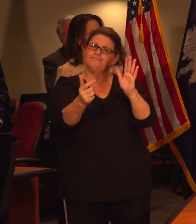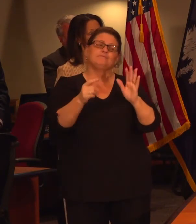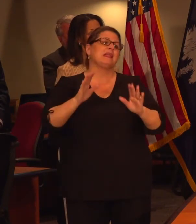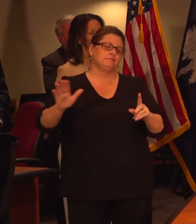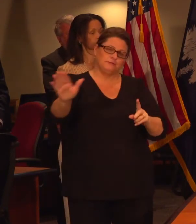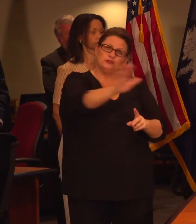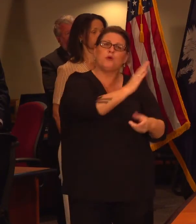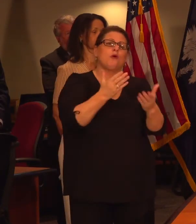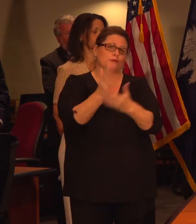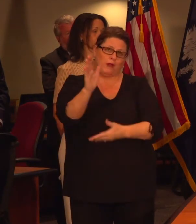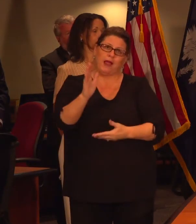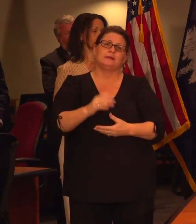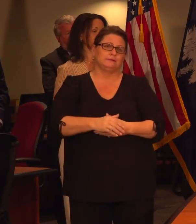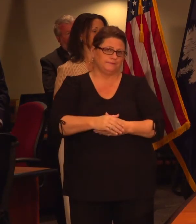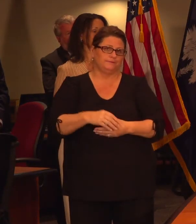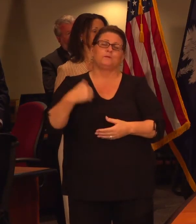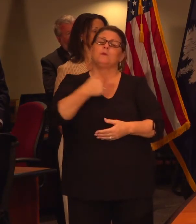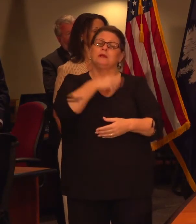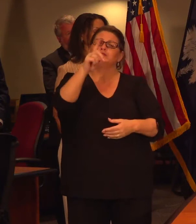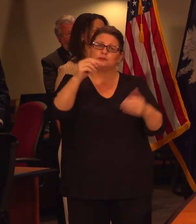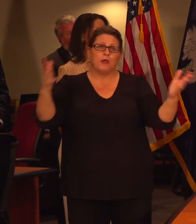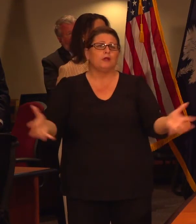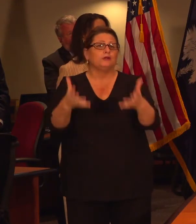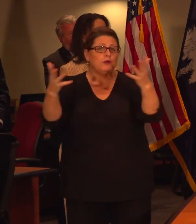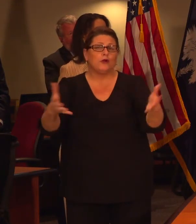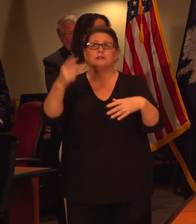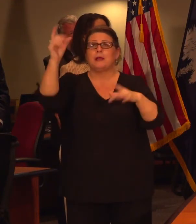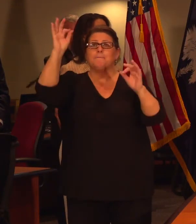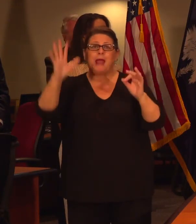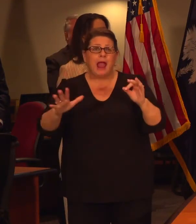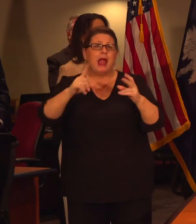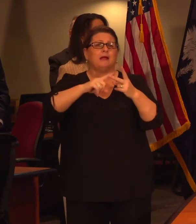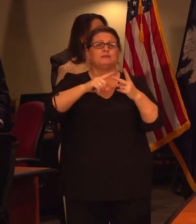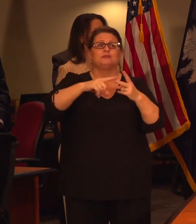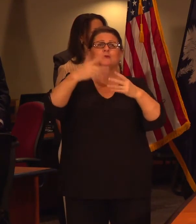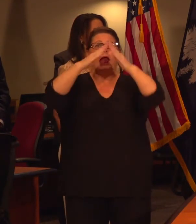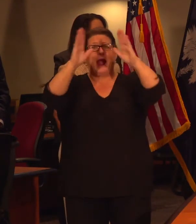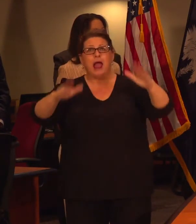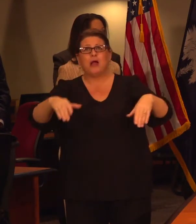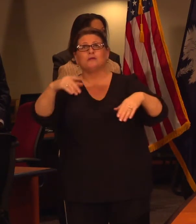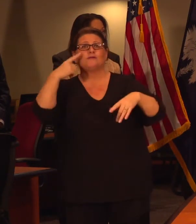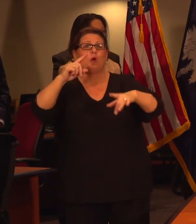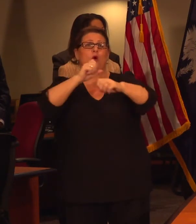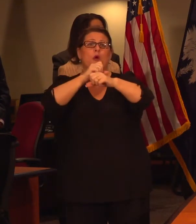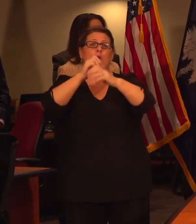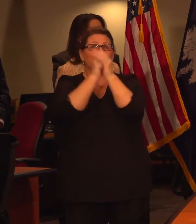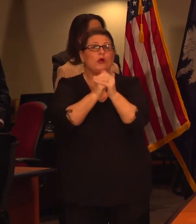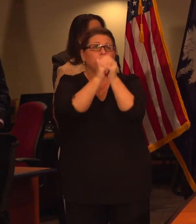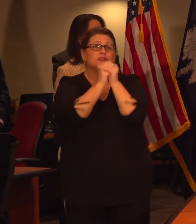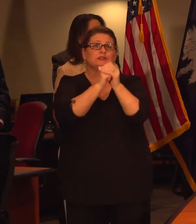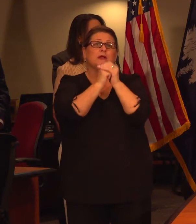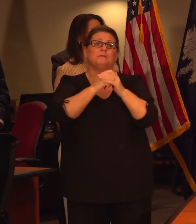are encouraging pastors and others in any house of worship, any congregation of any kind, to use social distancing. That